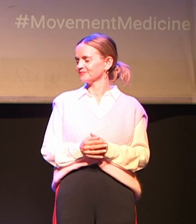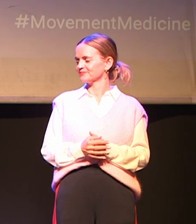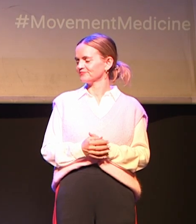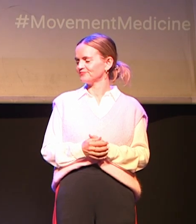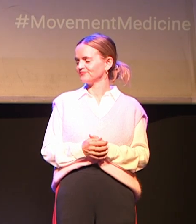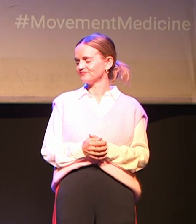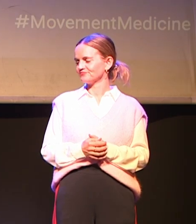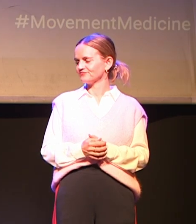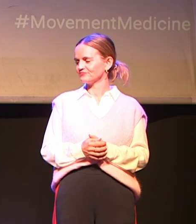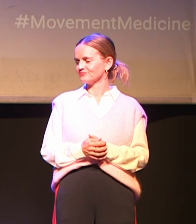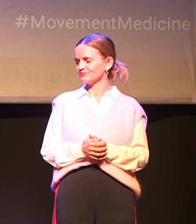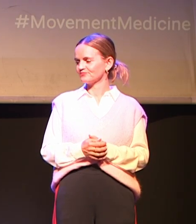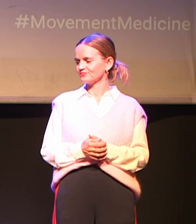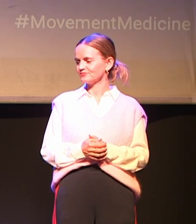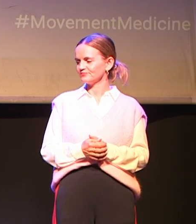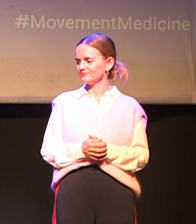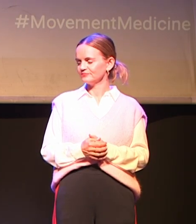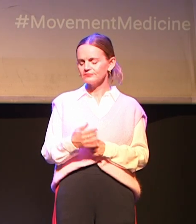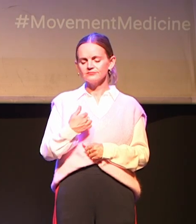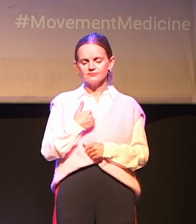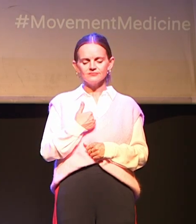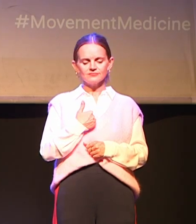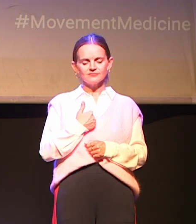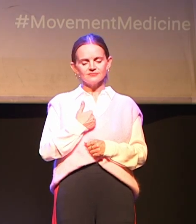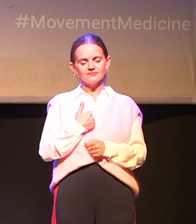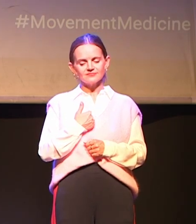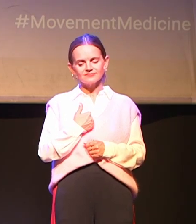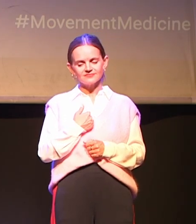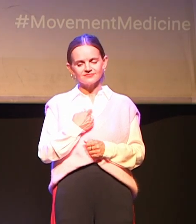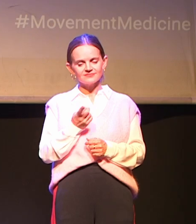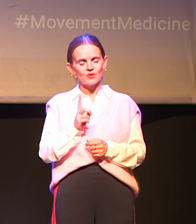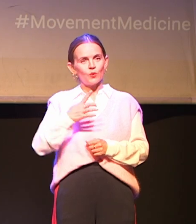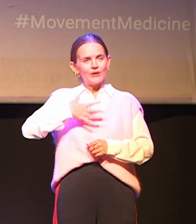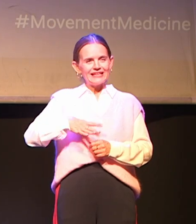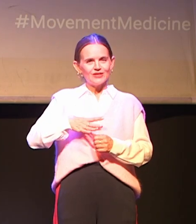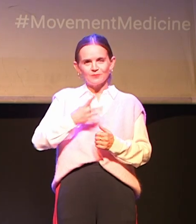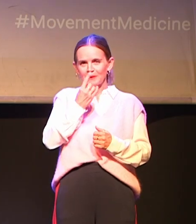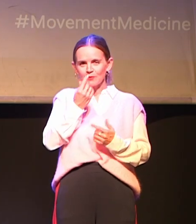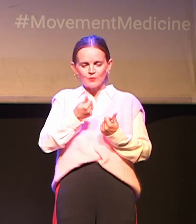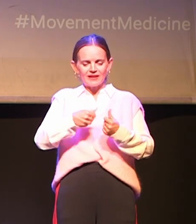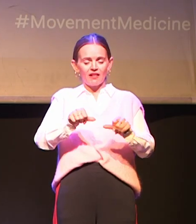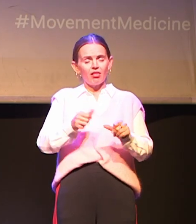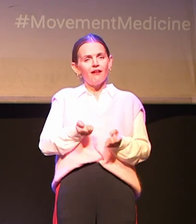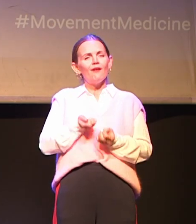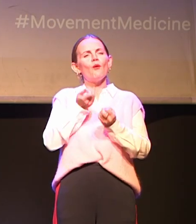though I do, offer some ideas about it. Um,